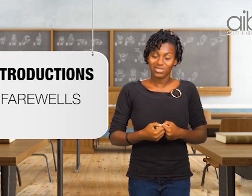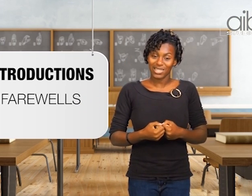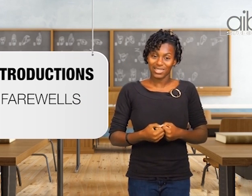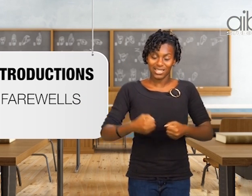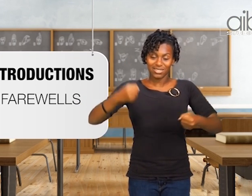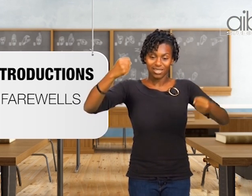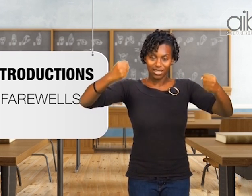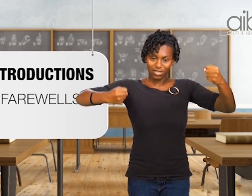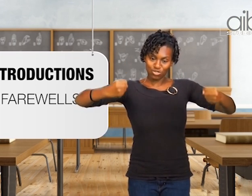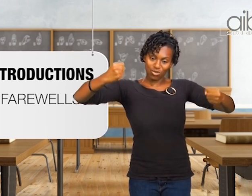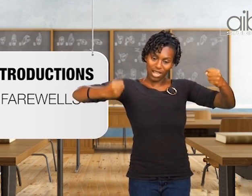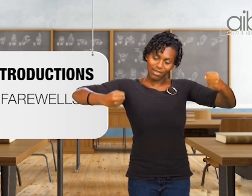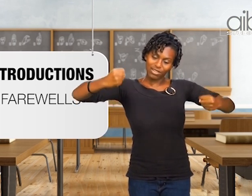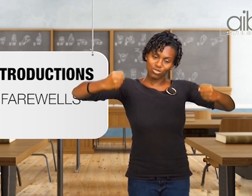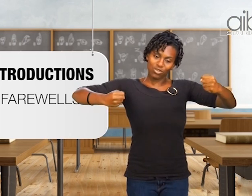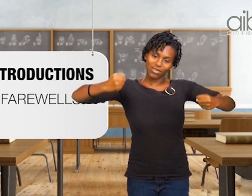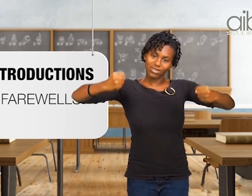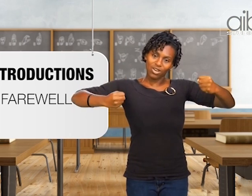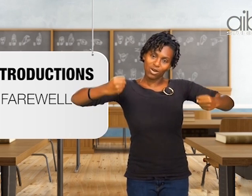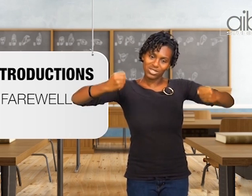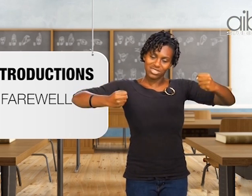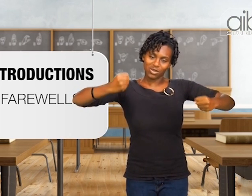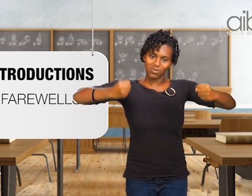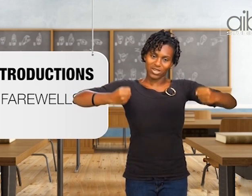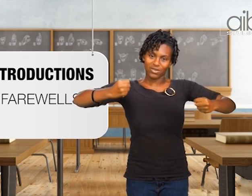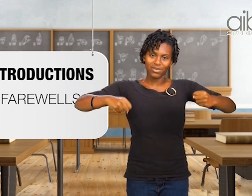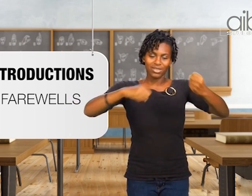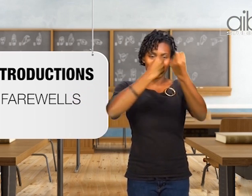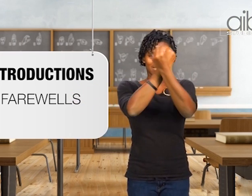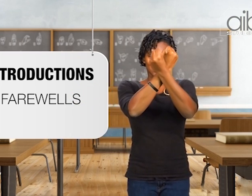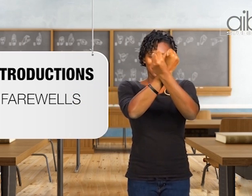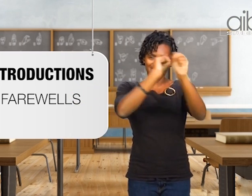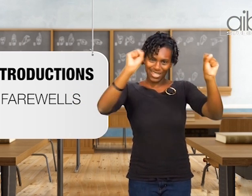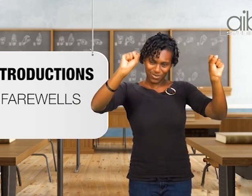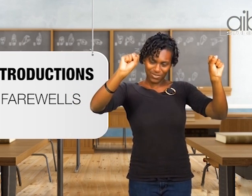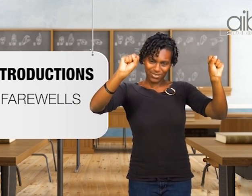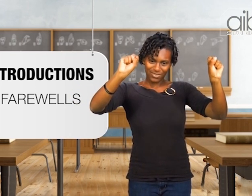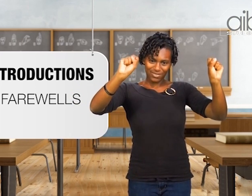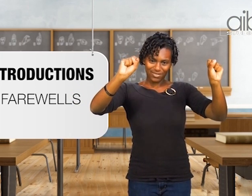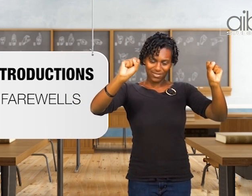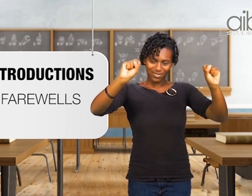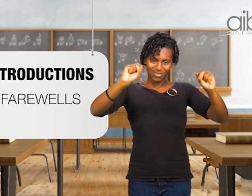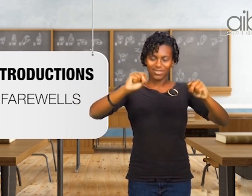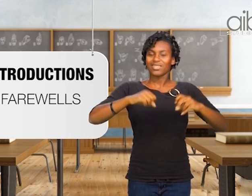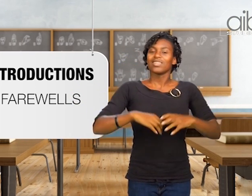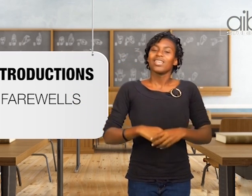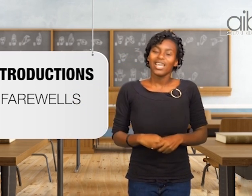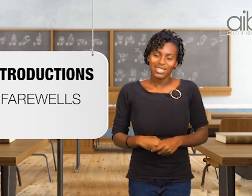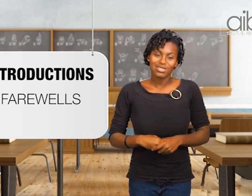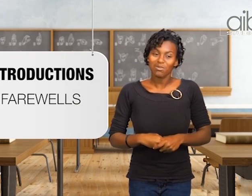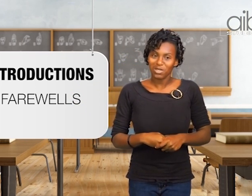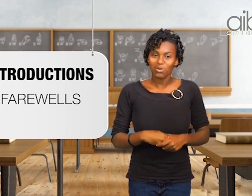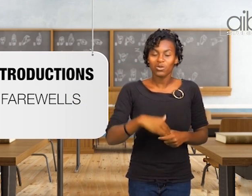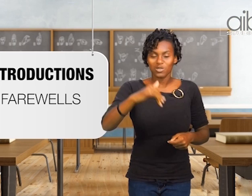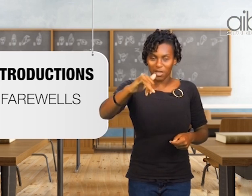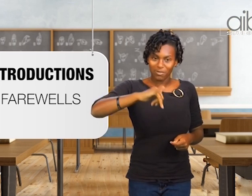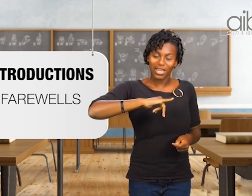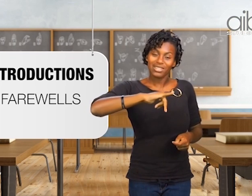like this. Drive like you're driving a car with a steering wheel, safe. And then some people will respond by,